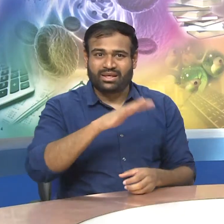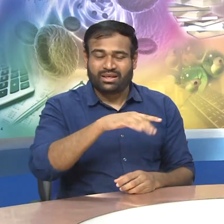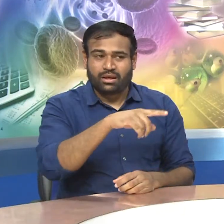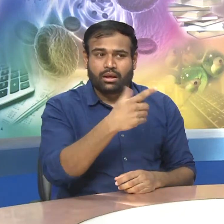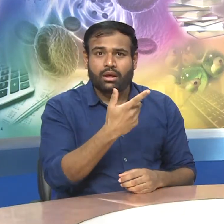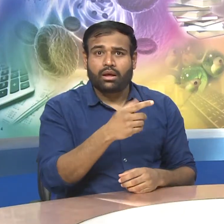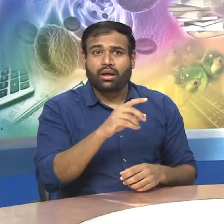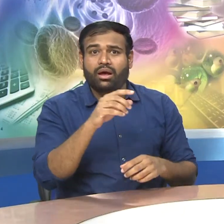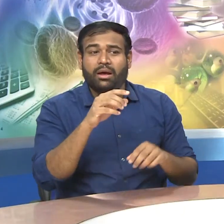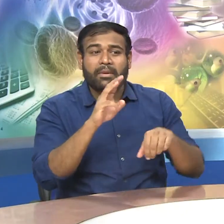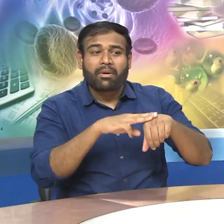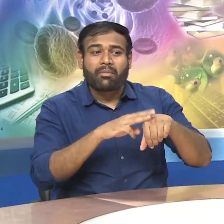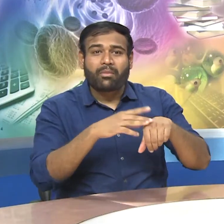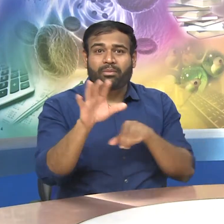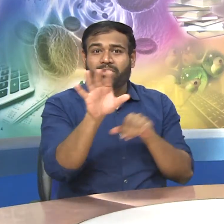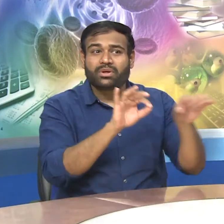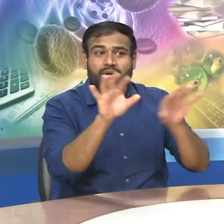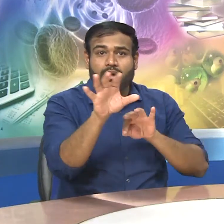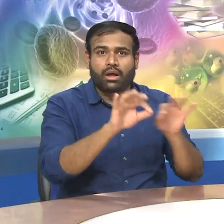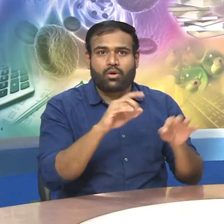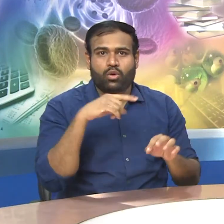Proportional representation,